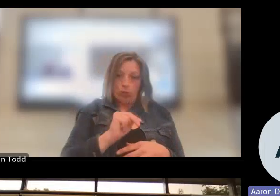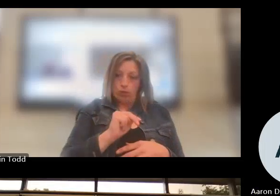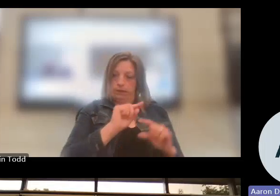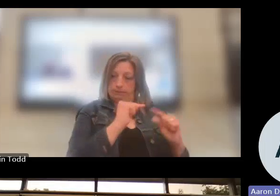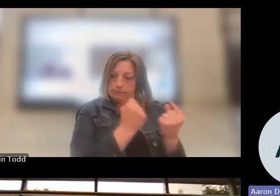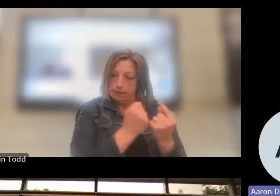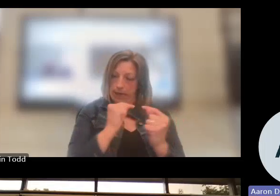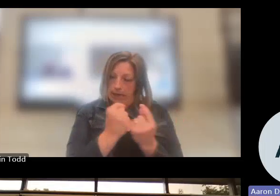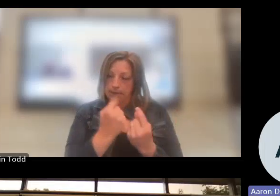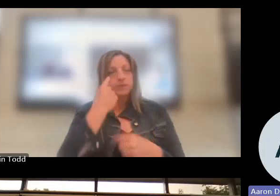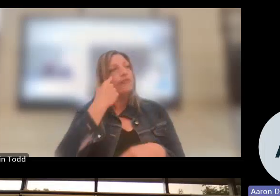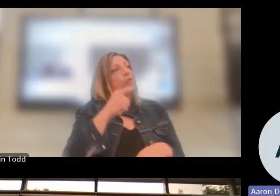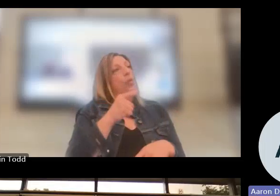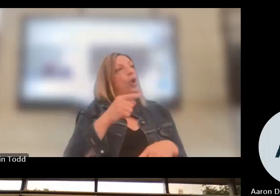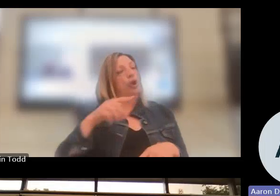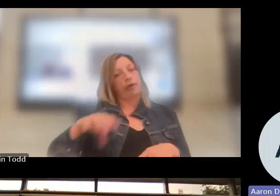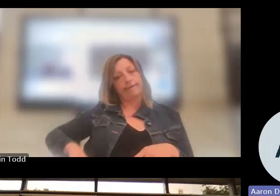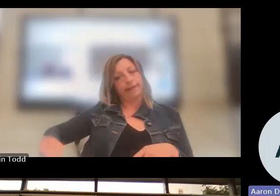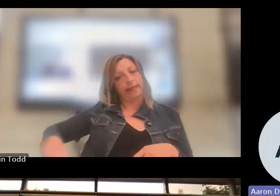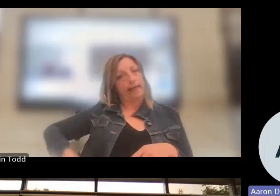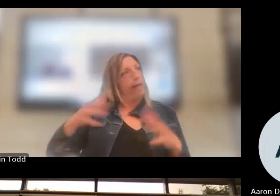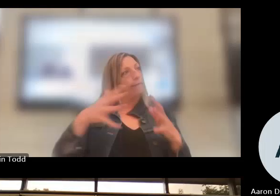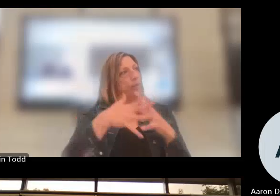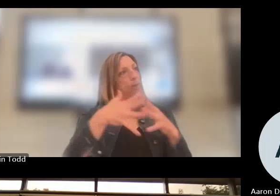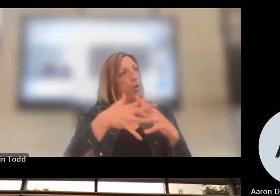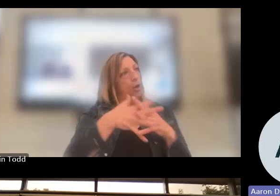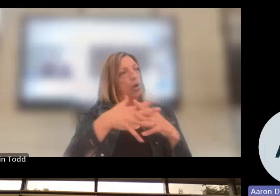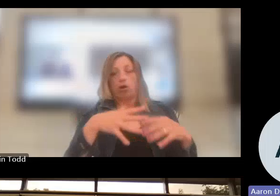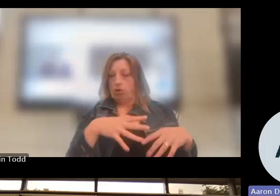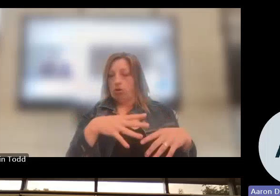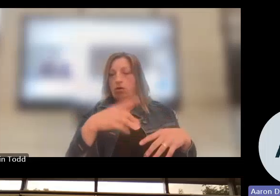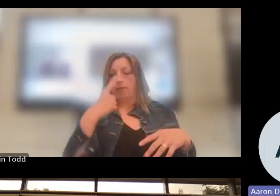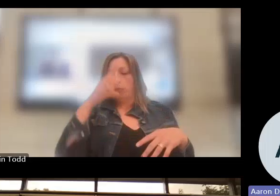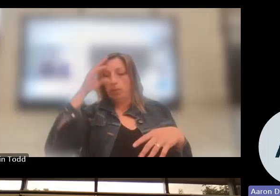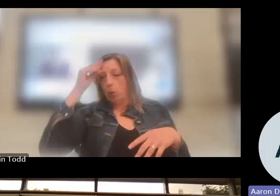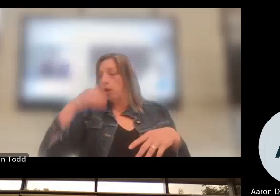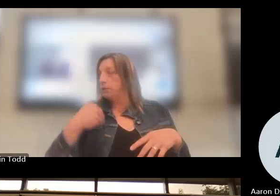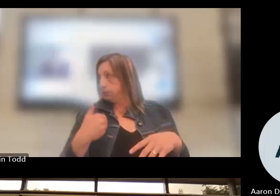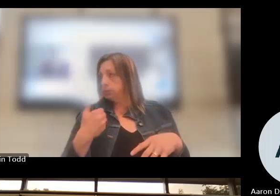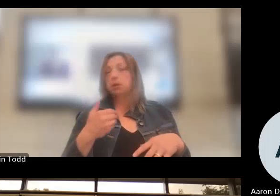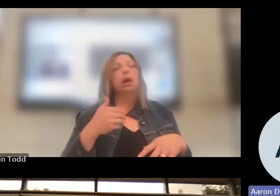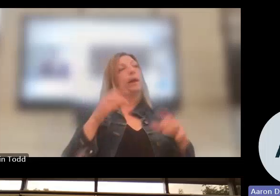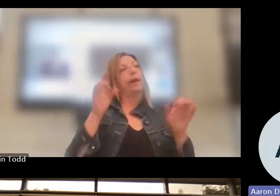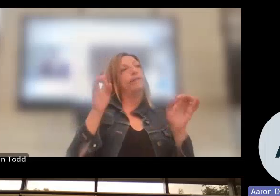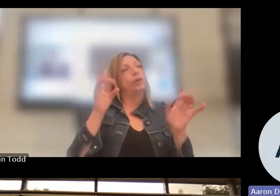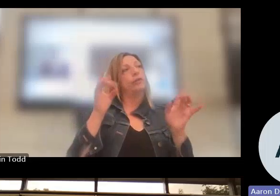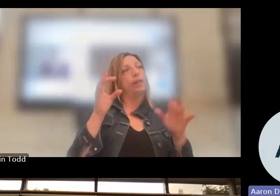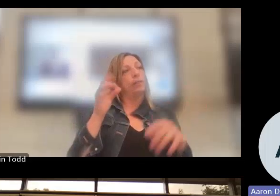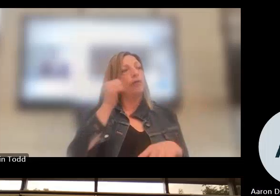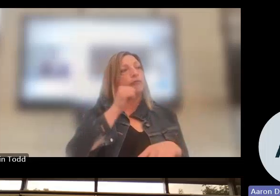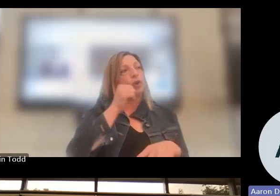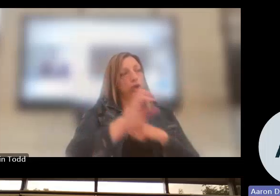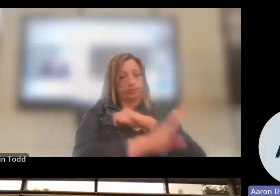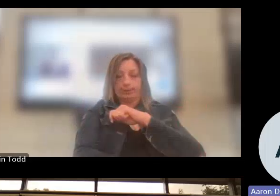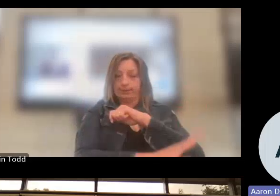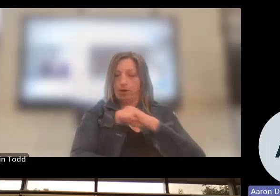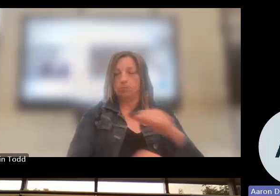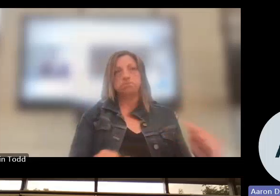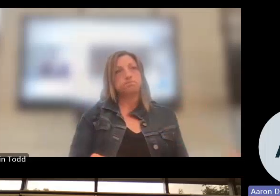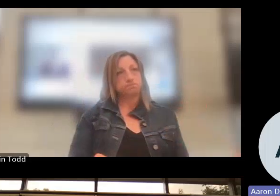up. And then we will have our own teams for flag football, for boys, and